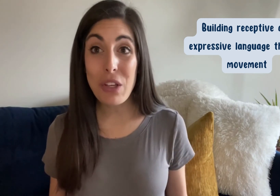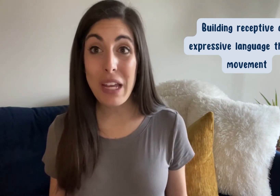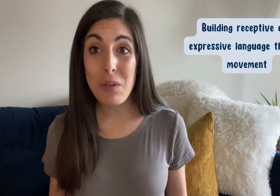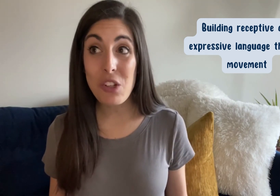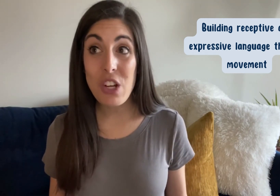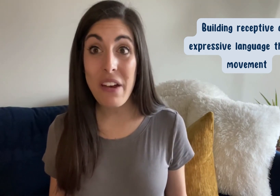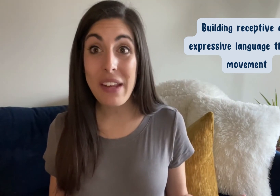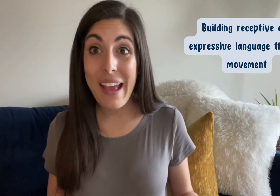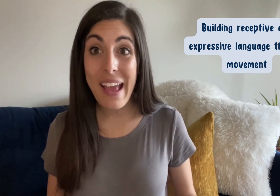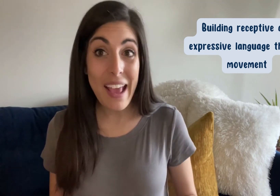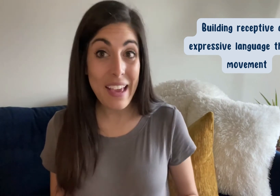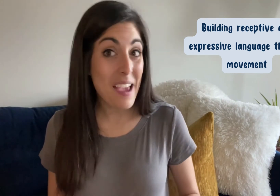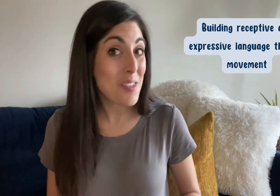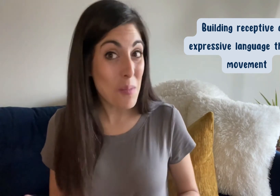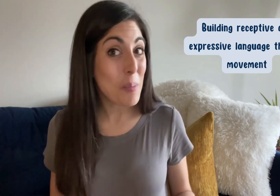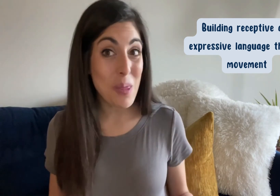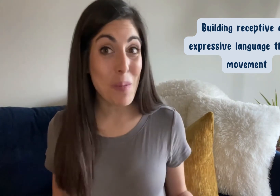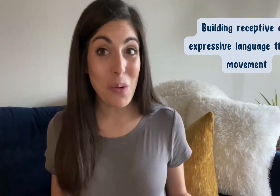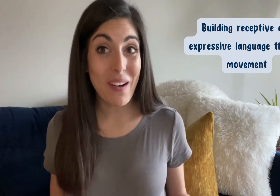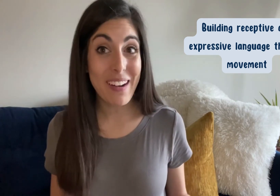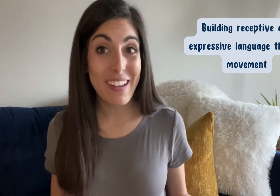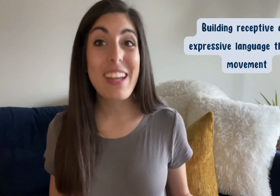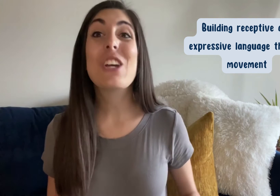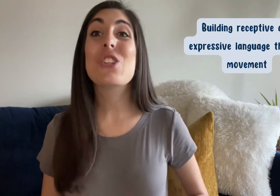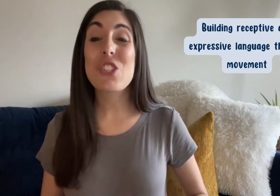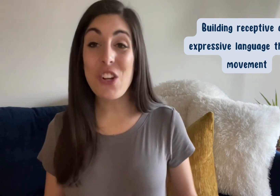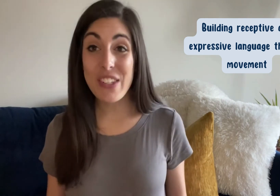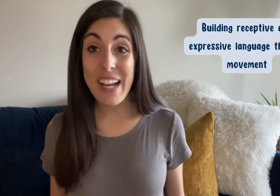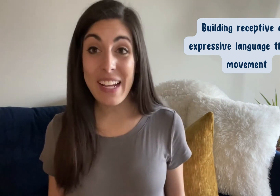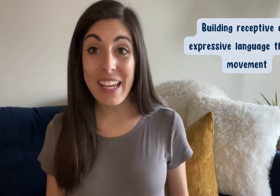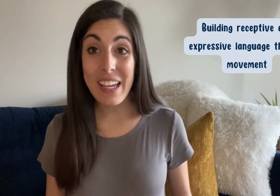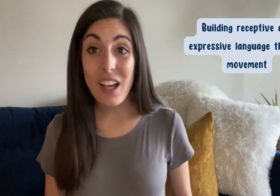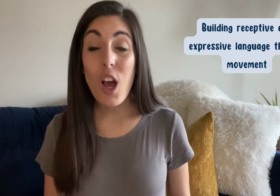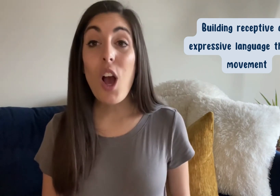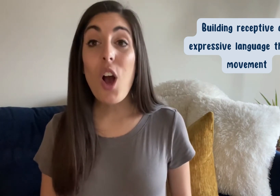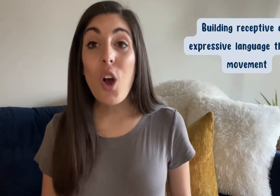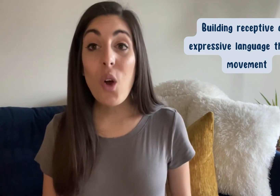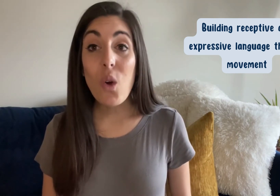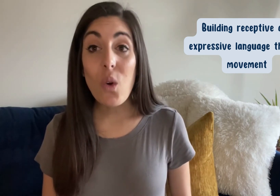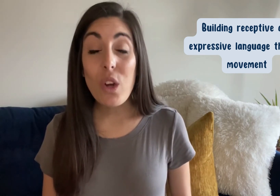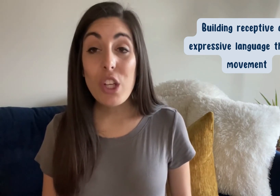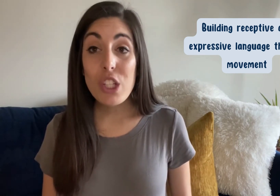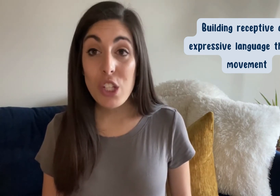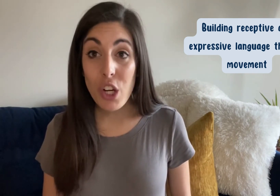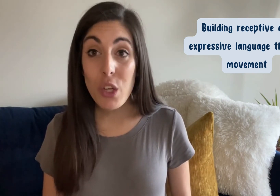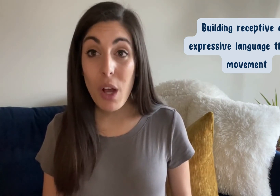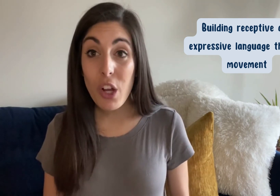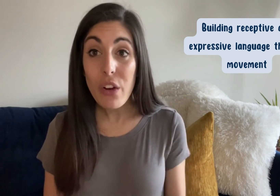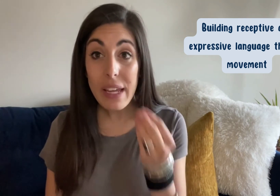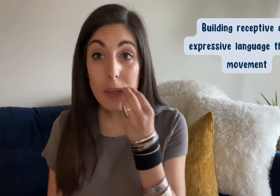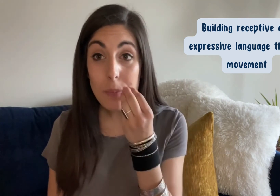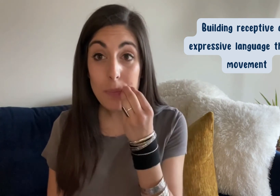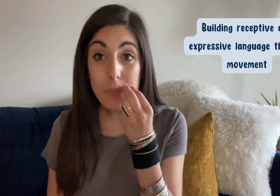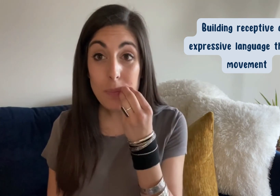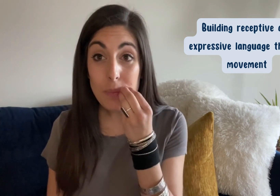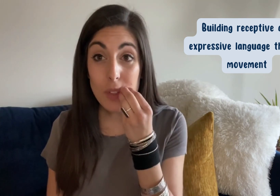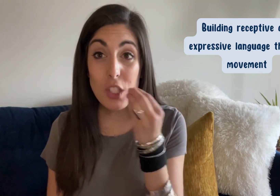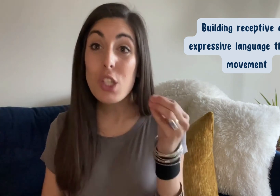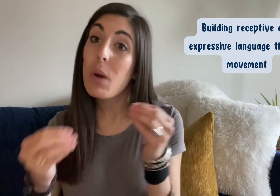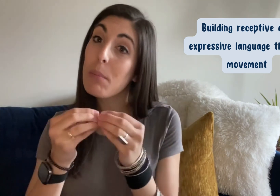with your child, aka the moment they're born, start signing. Oh, are you hungry? Do you want